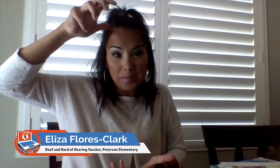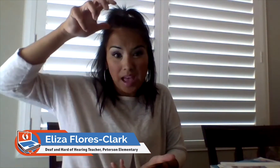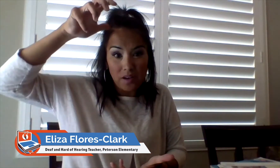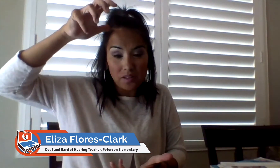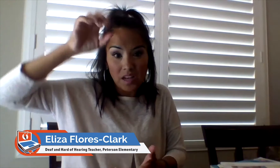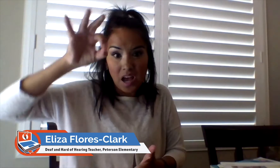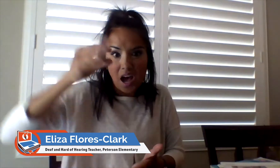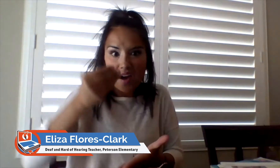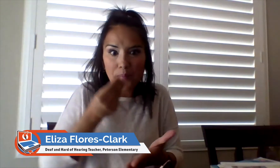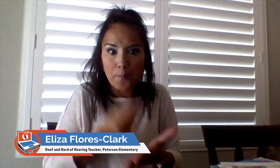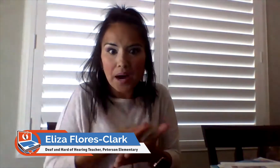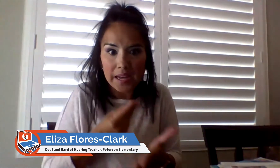amount of money.